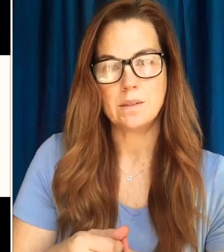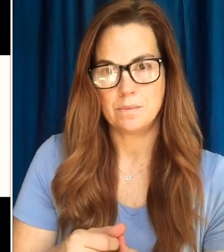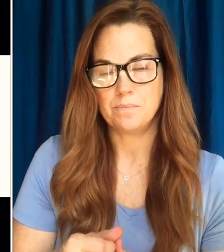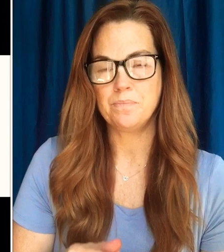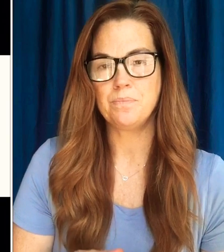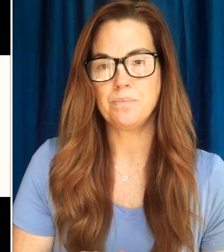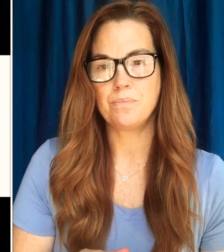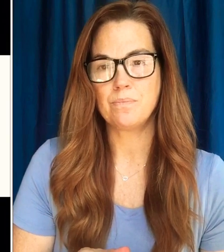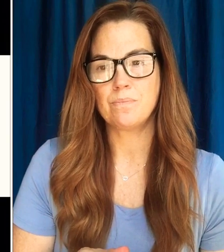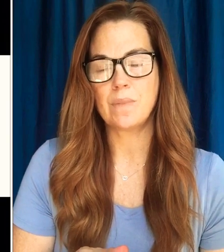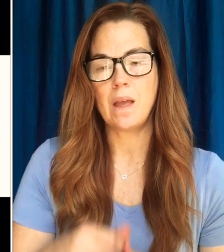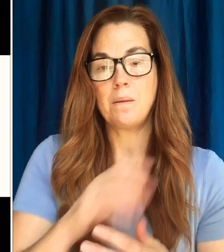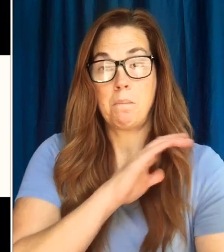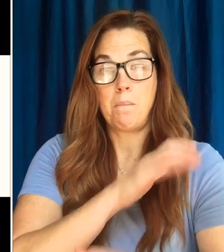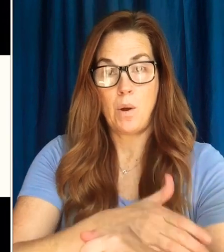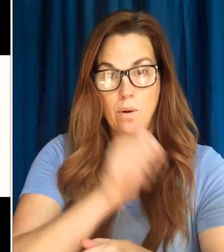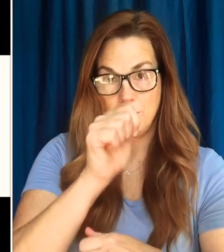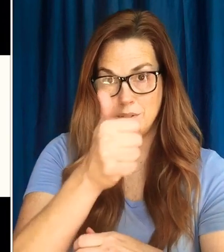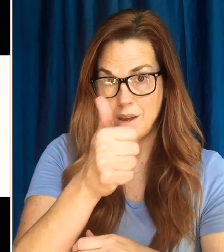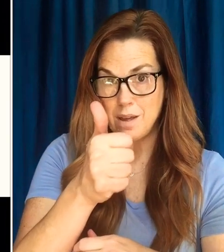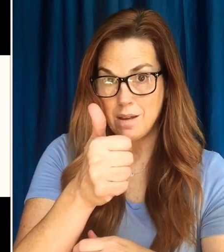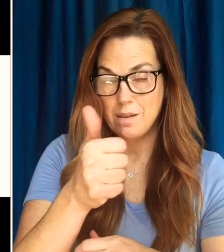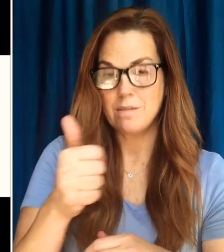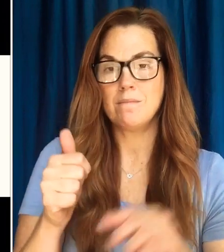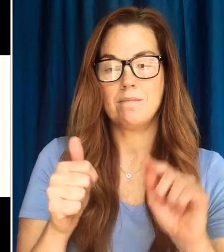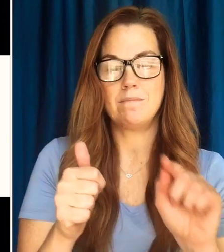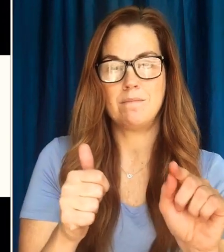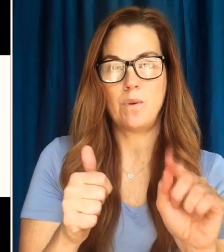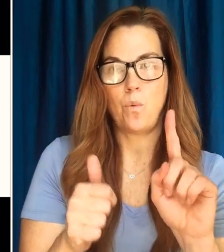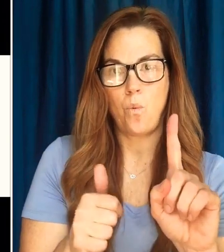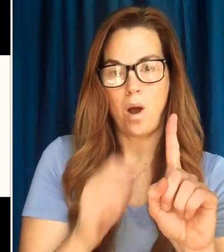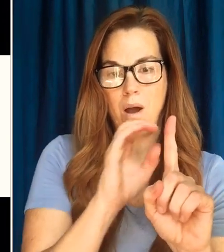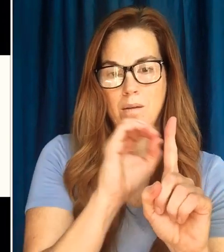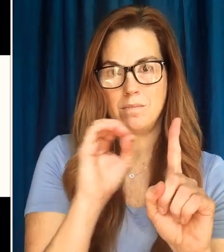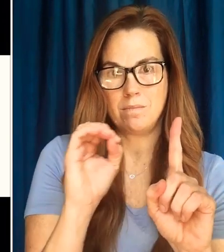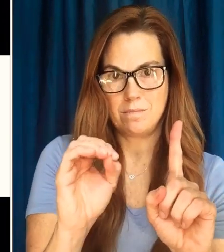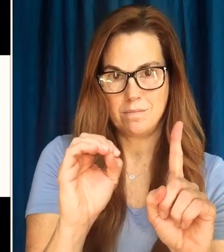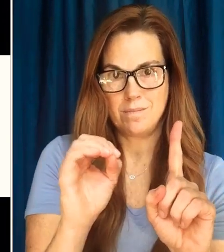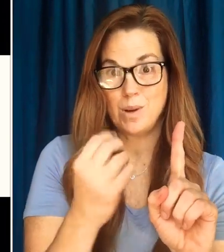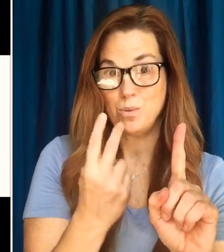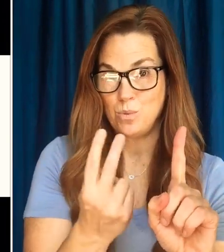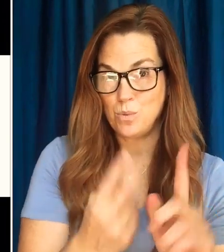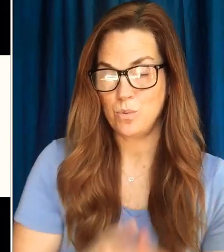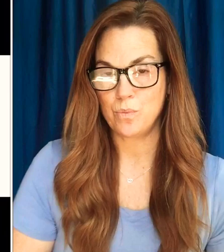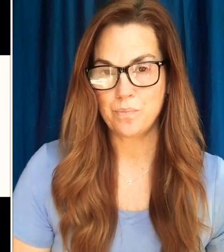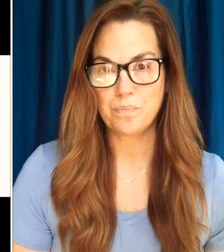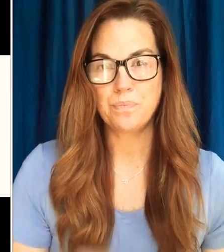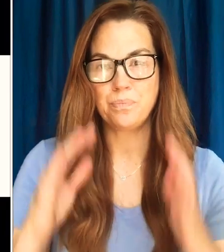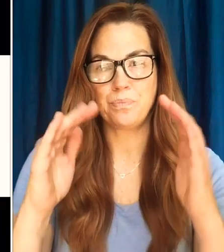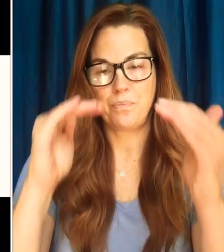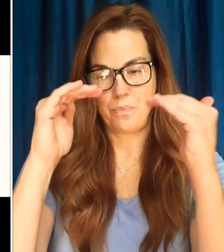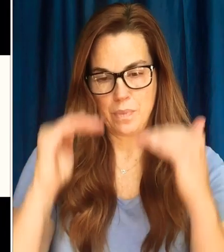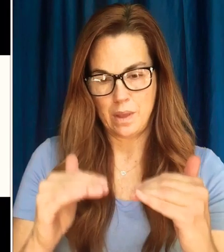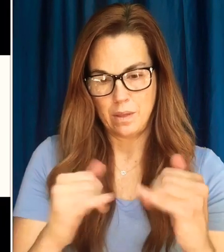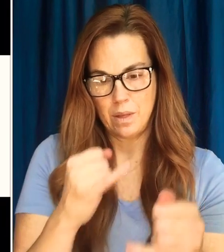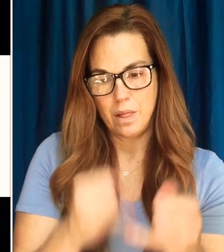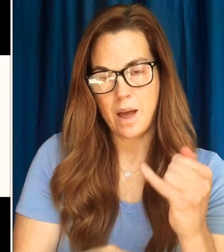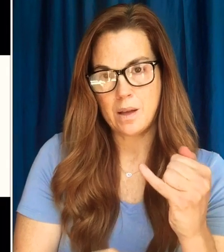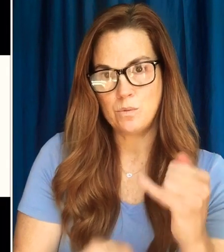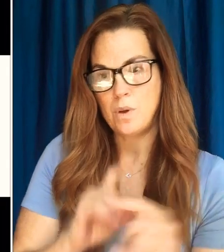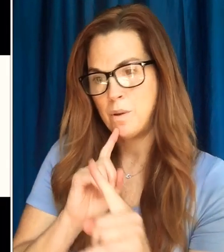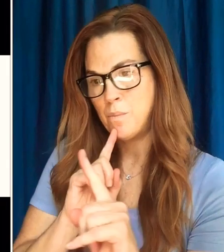2 zeros in the power of 10. In the last row, the product was